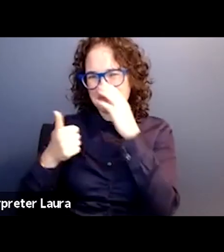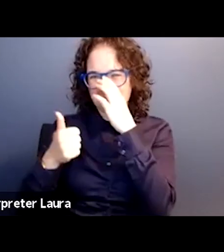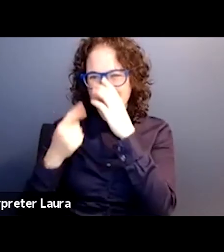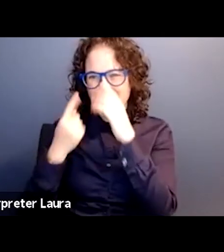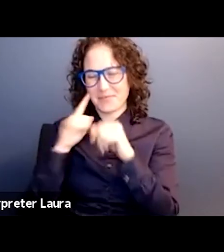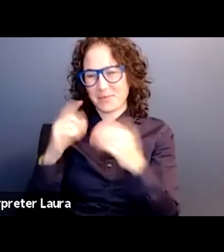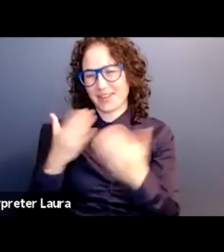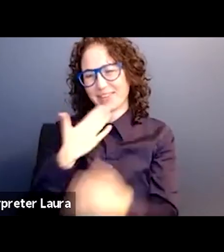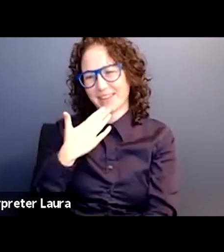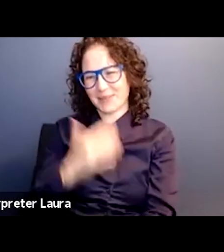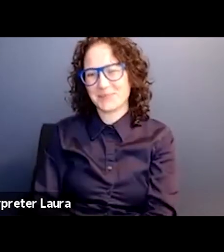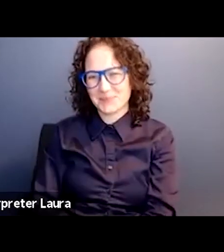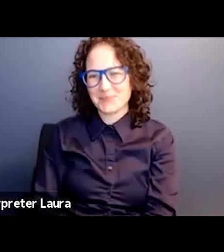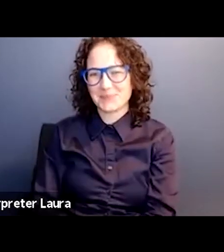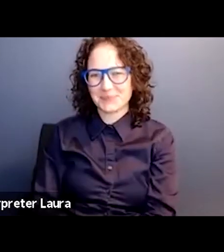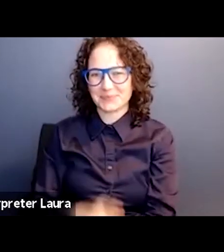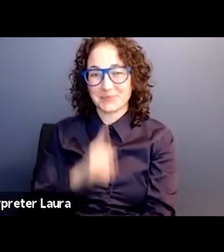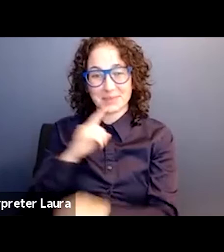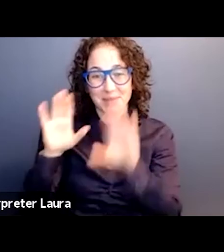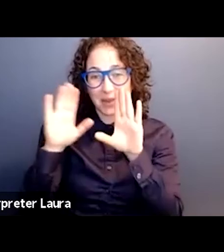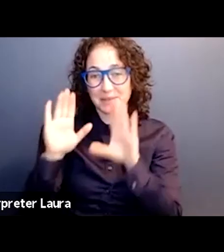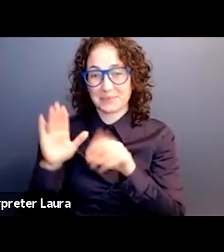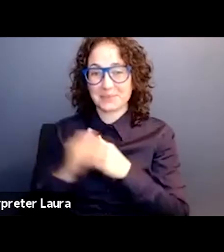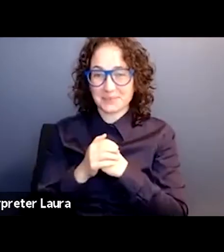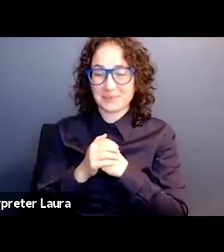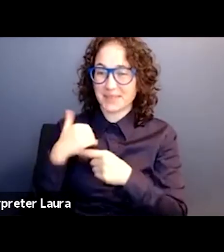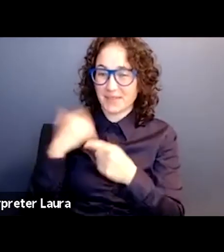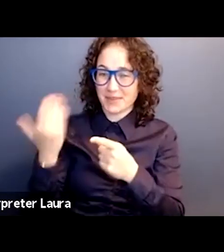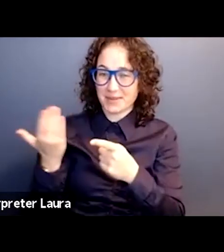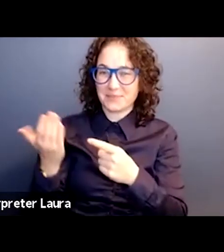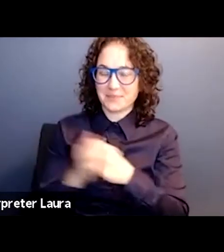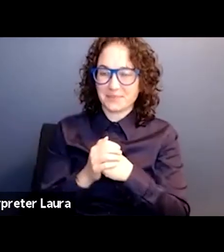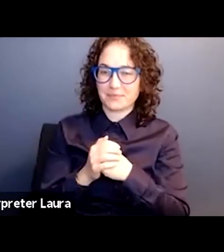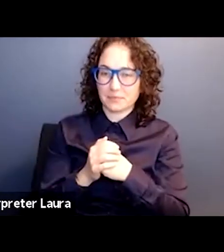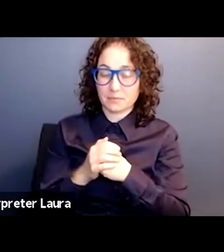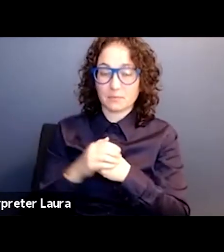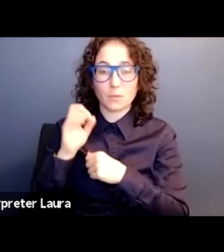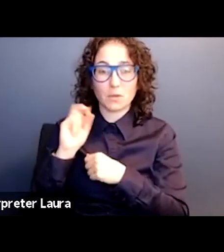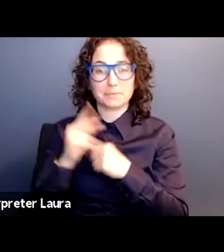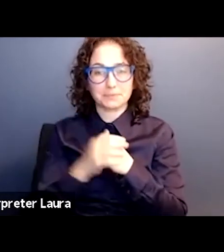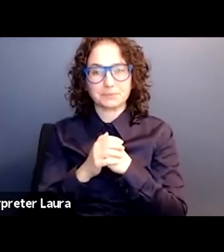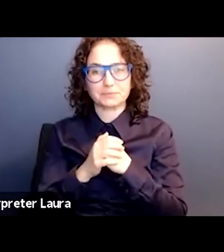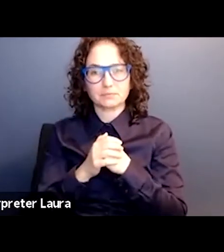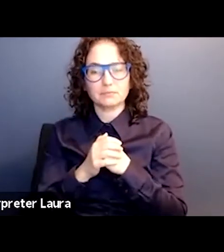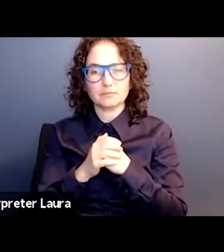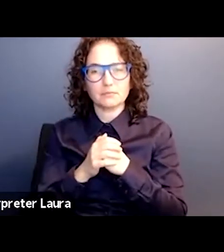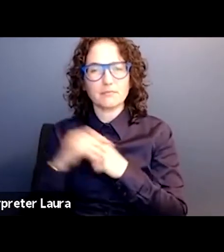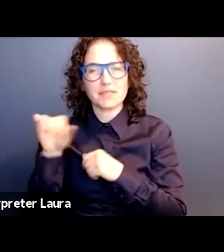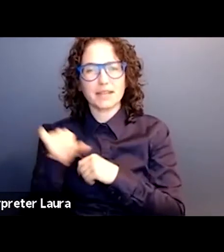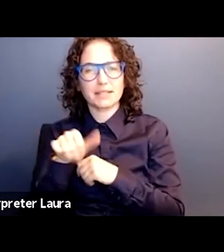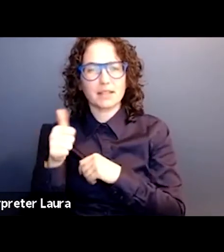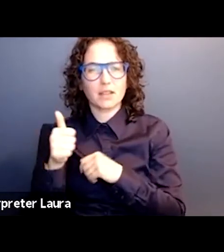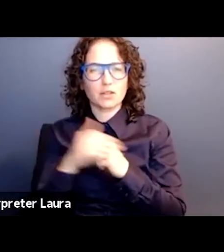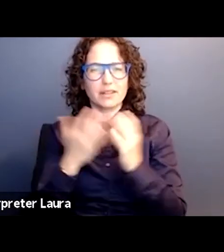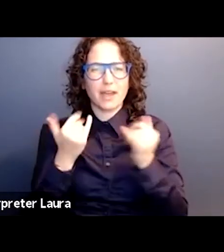being here today. It's been awesome to have you on board. Another turning a little